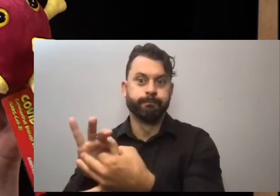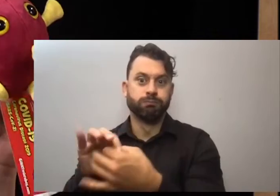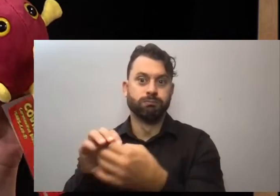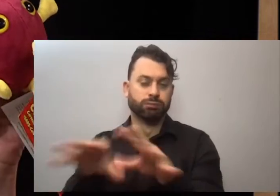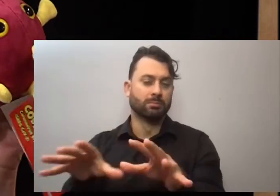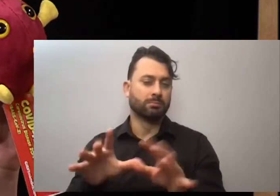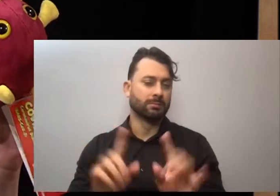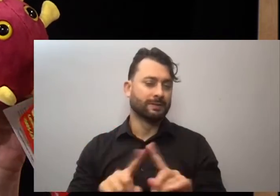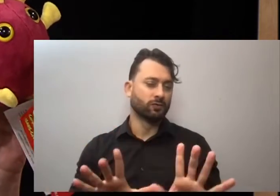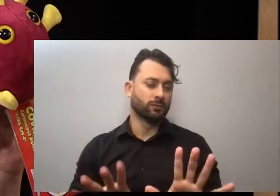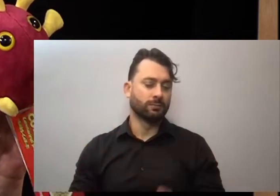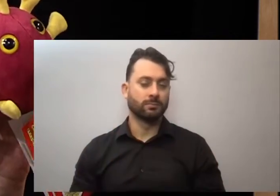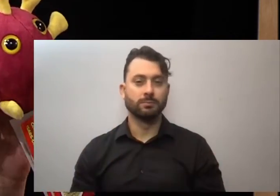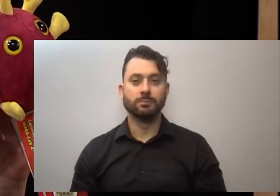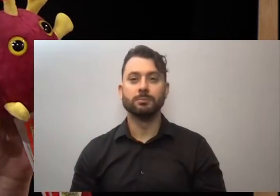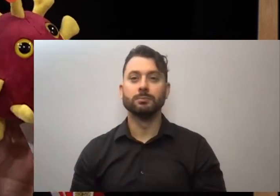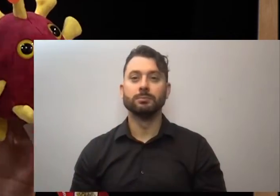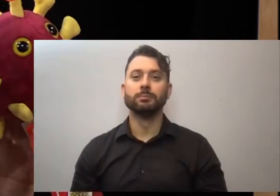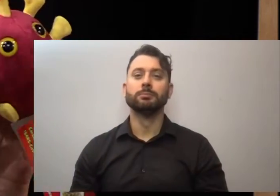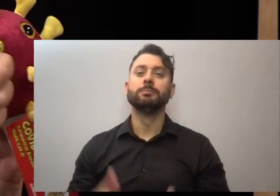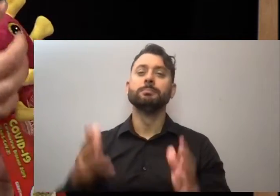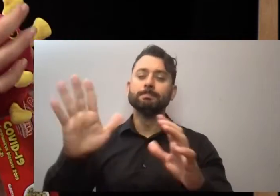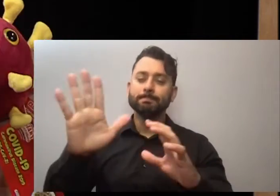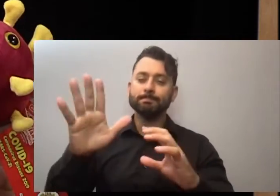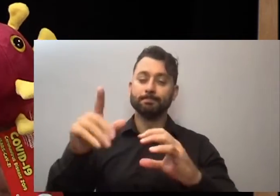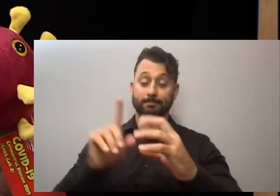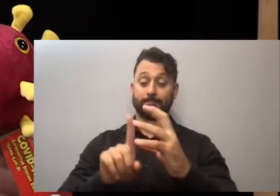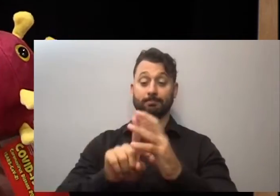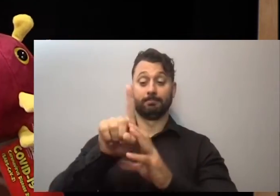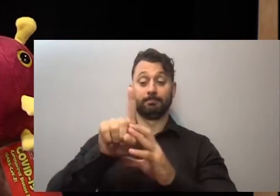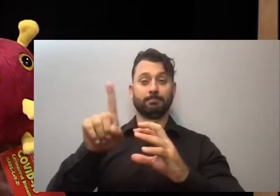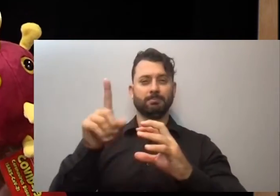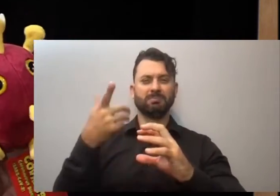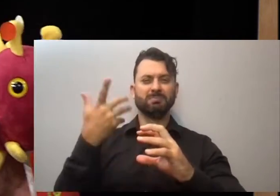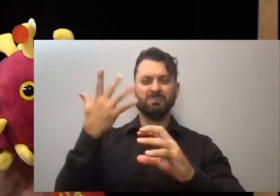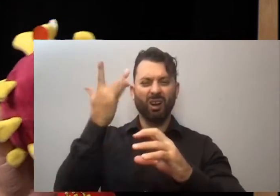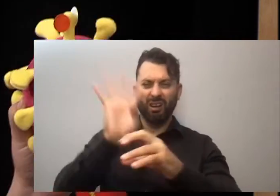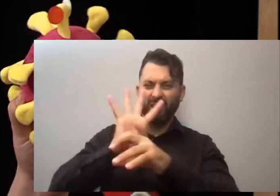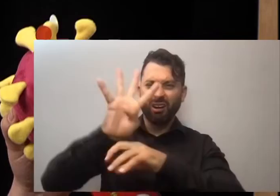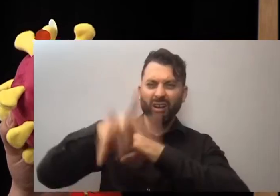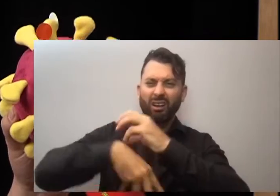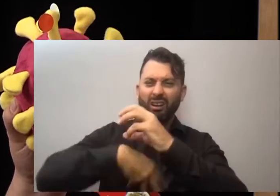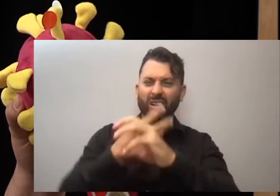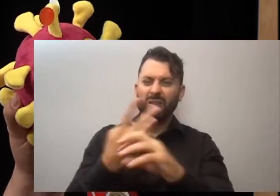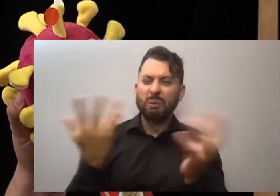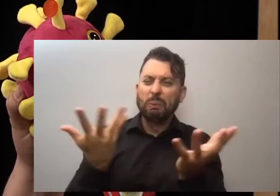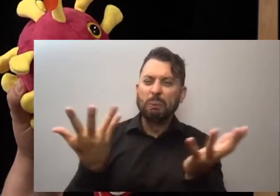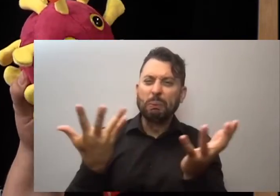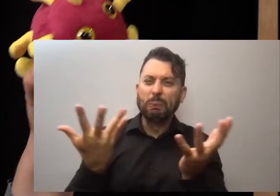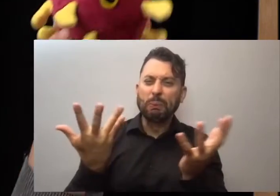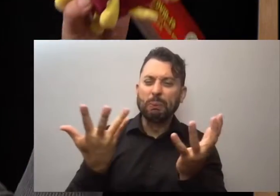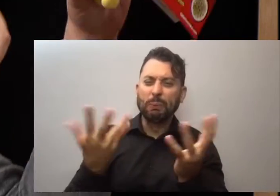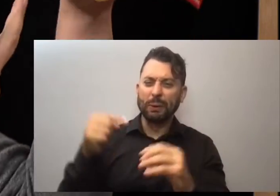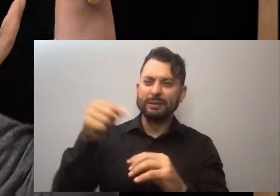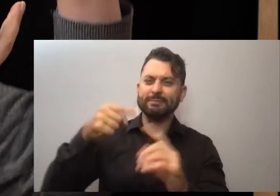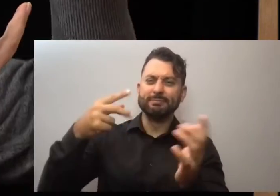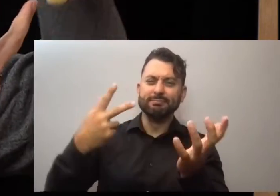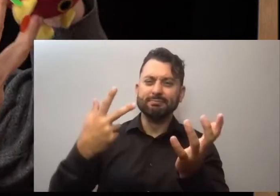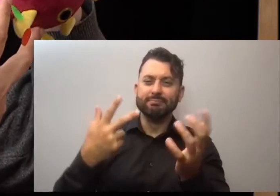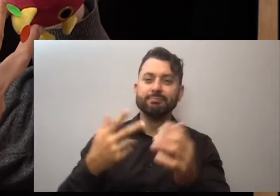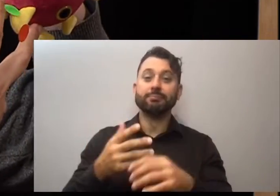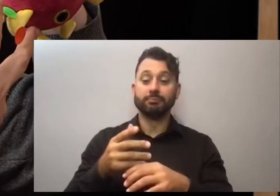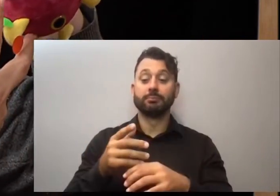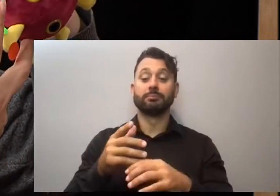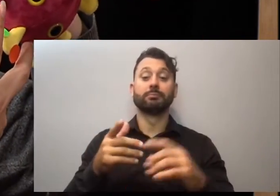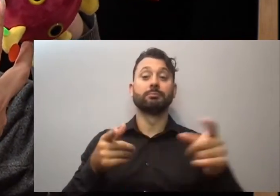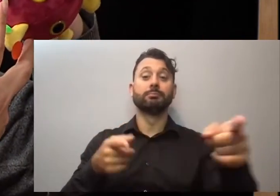What the spikes look like. So all the different spikes would have these mutations in them. And so it allows it, if this is your cell, to